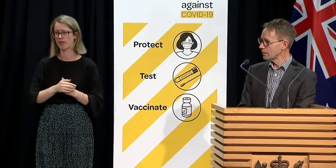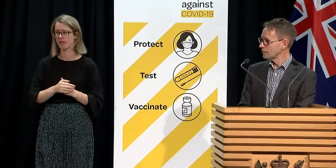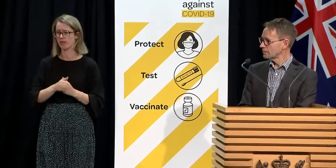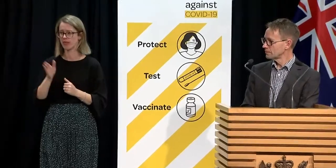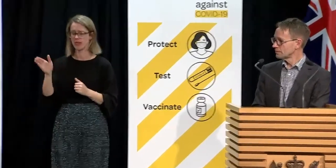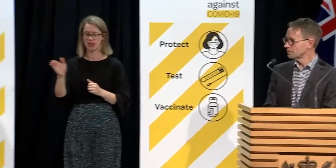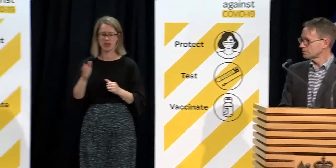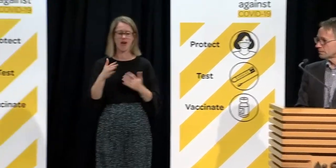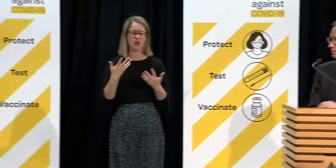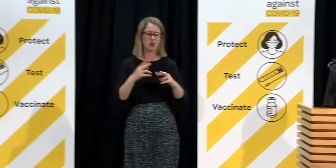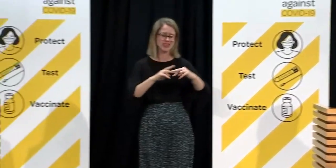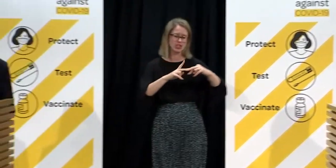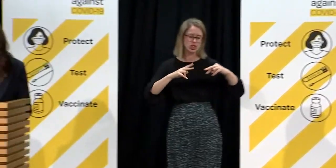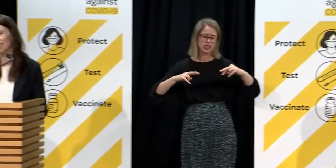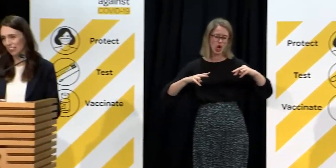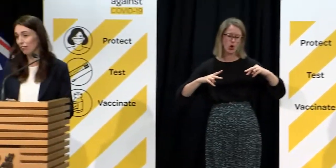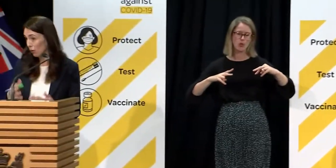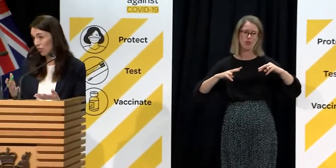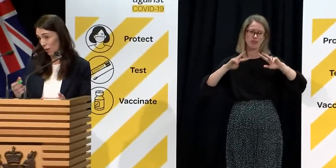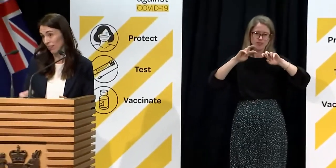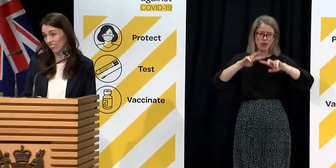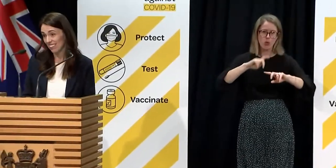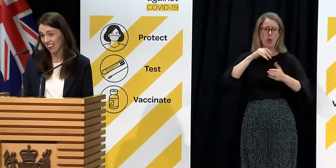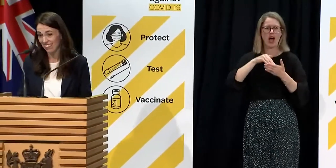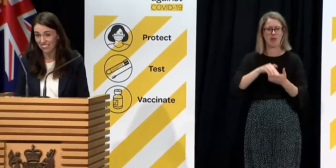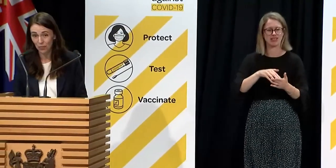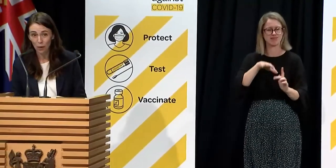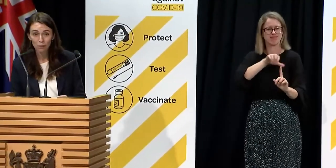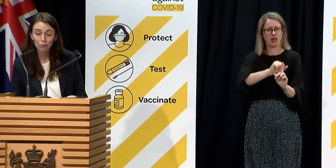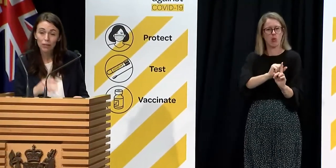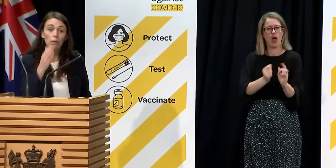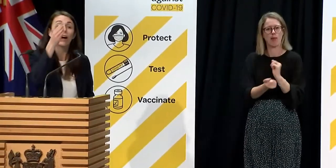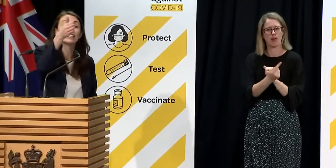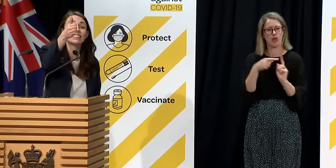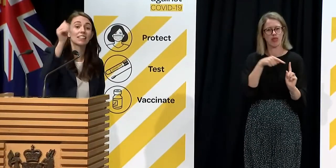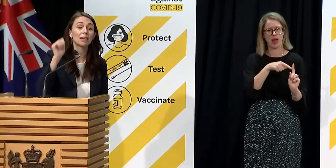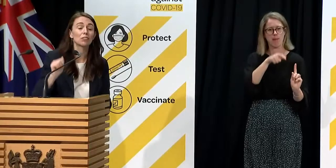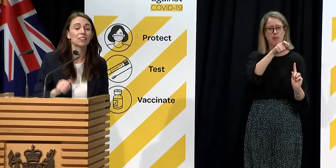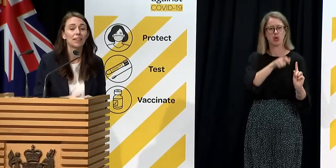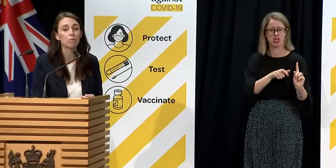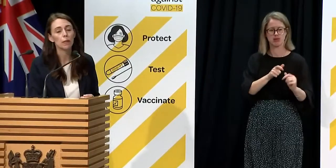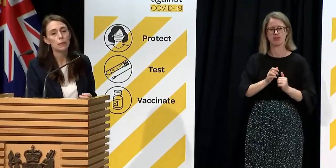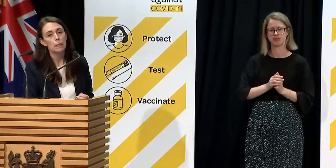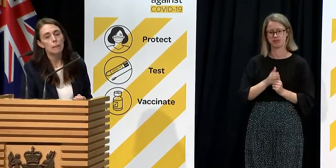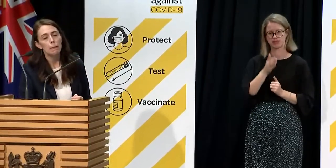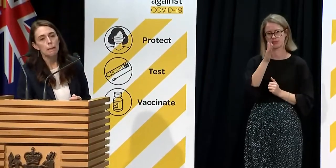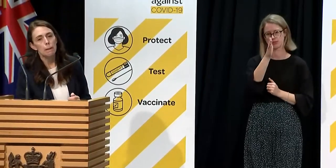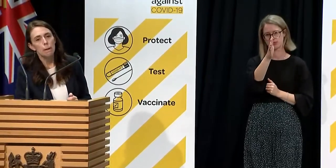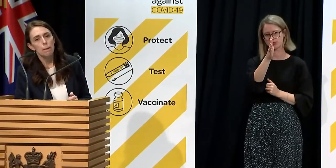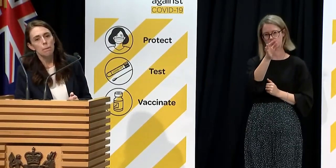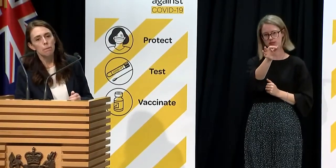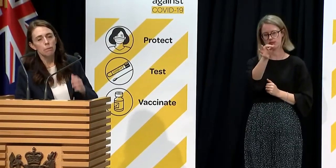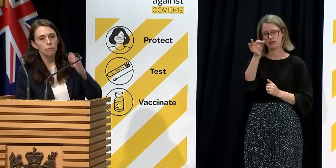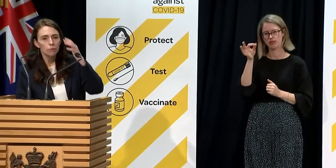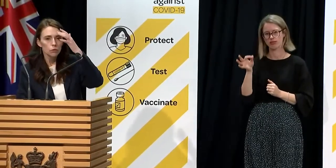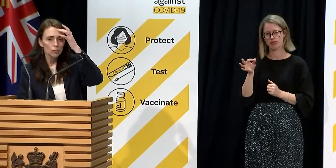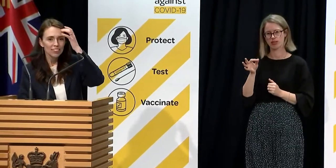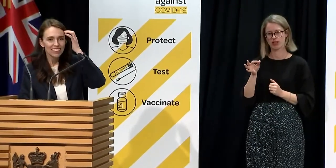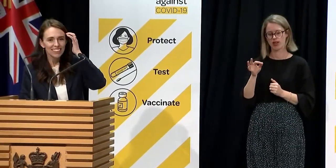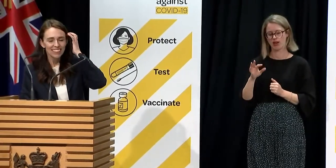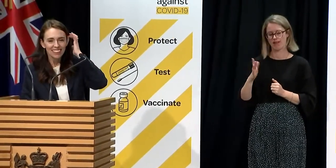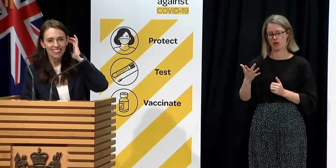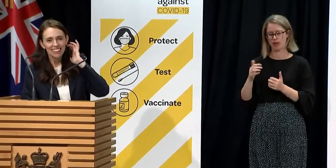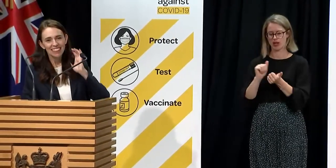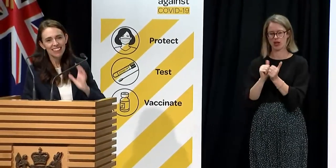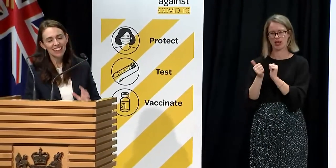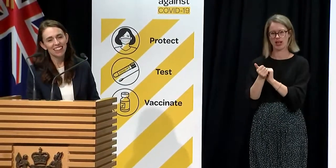like genome sequencing will help us try and identify what's happened in this case as well. Yeah, I did say I'd come to you, yeah. This is a question for a colleague, and I apologise,